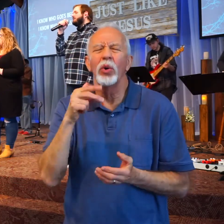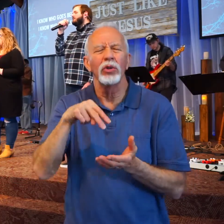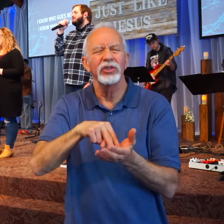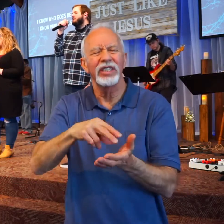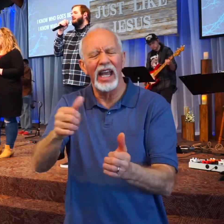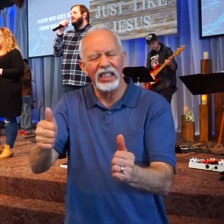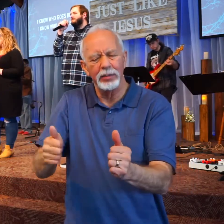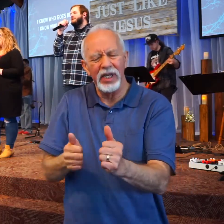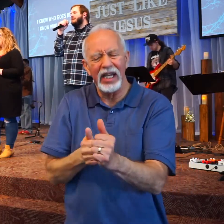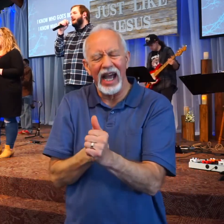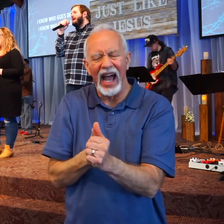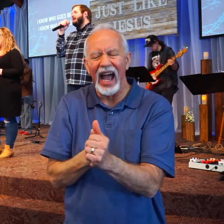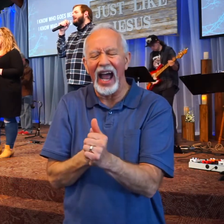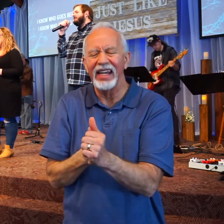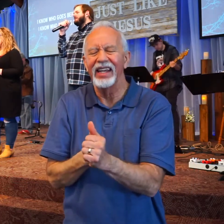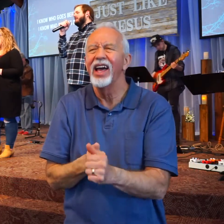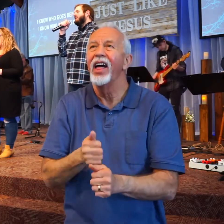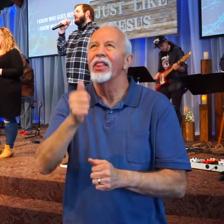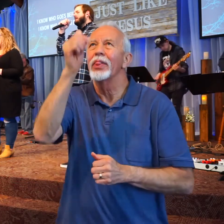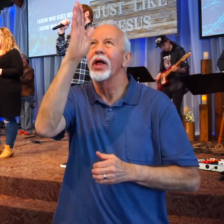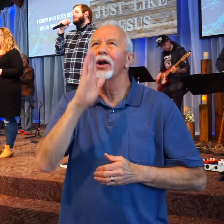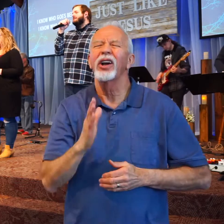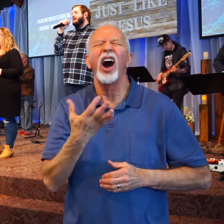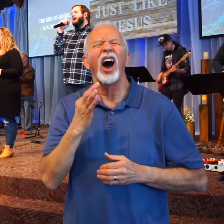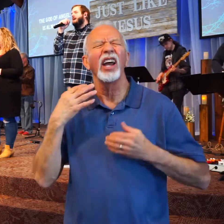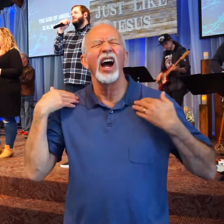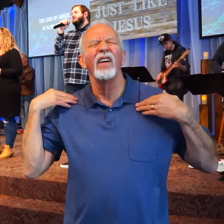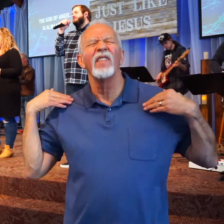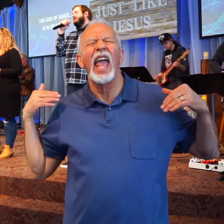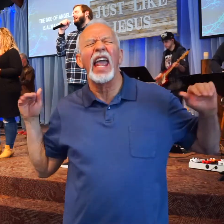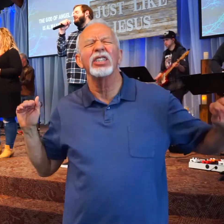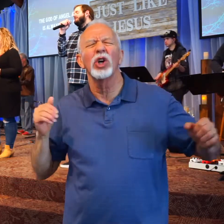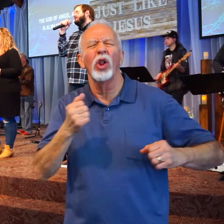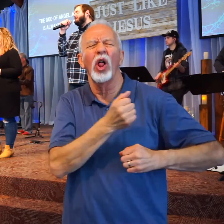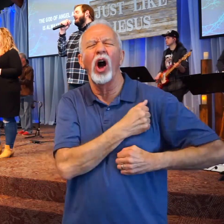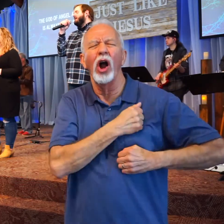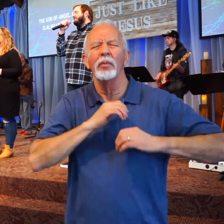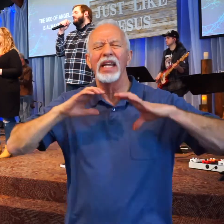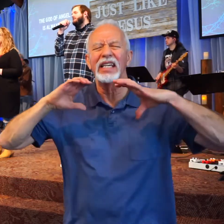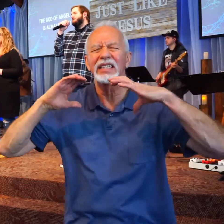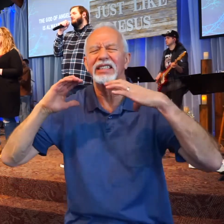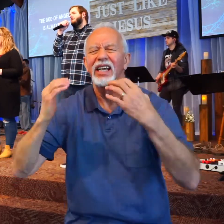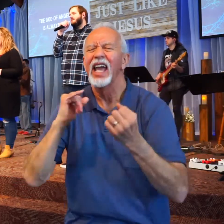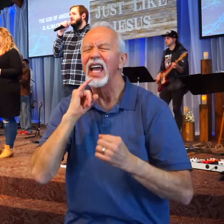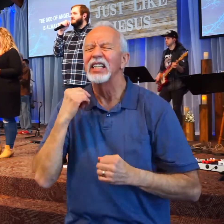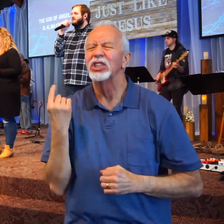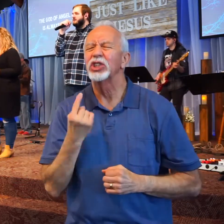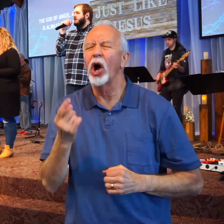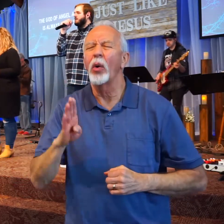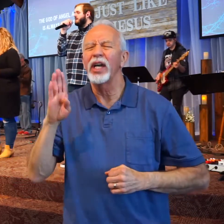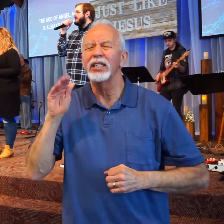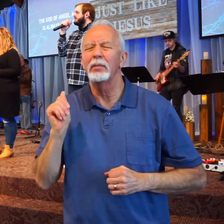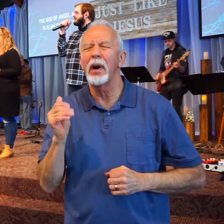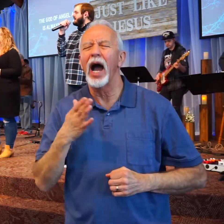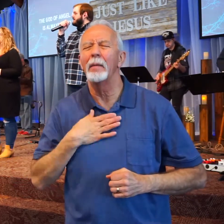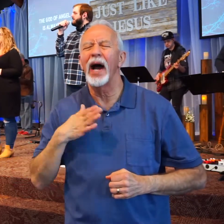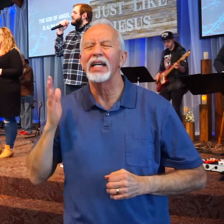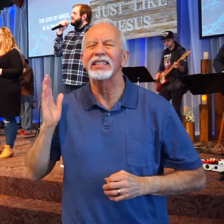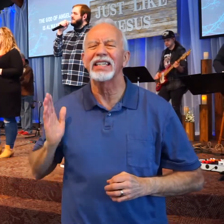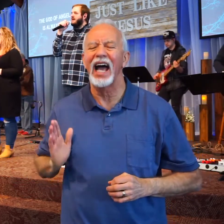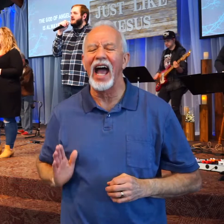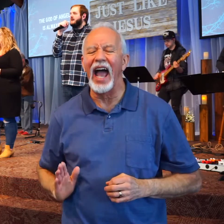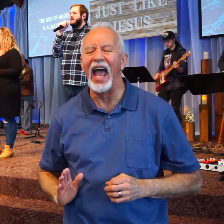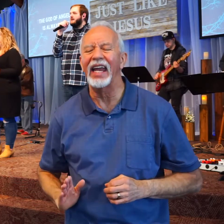know who stands behind. The God of angel armies is always by